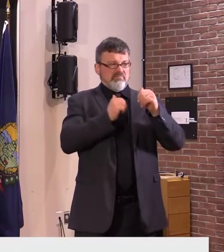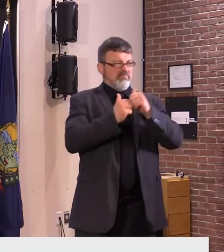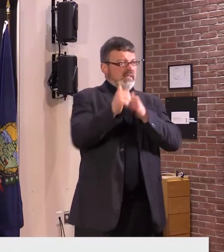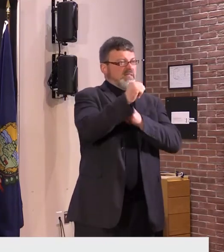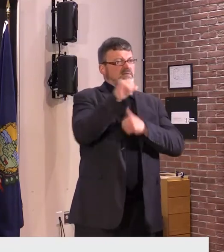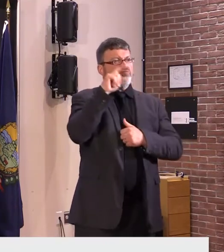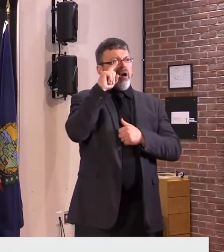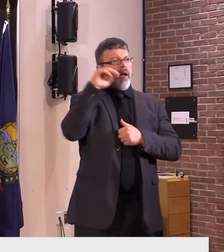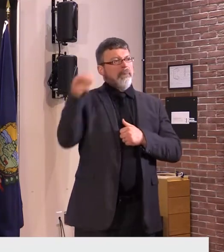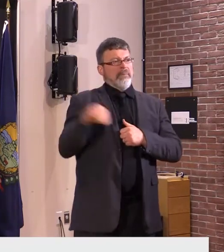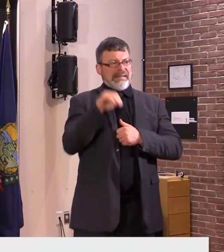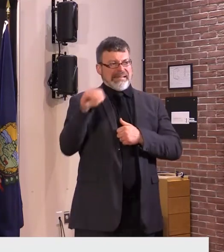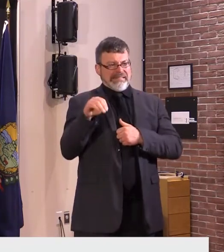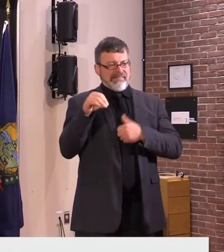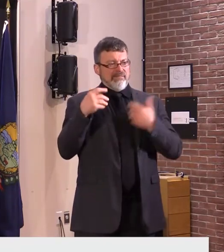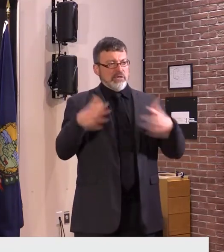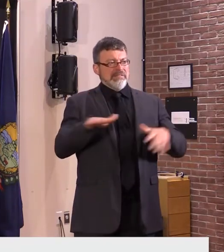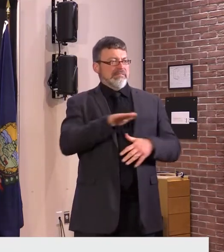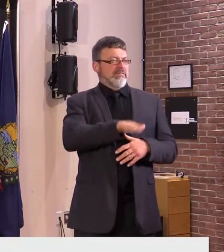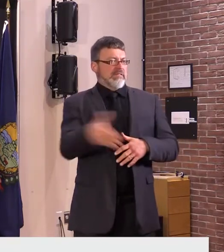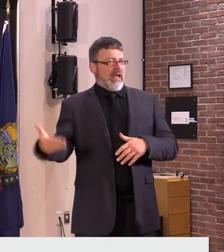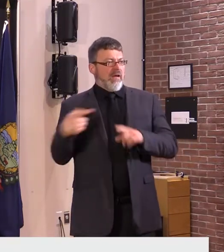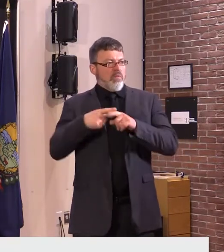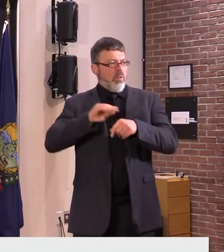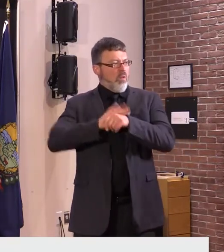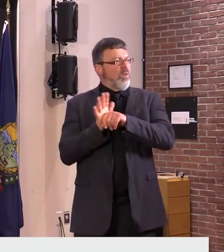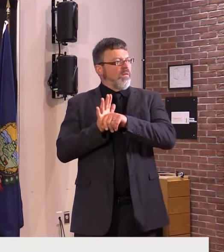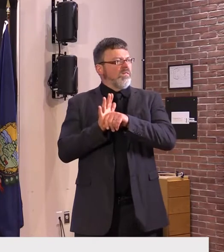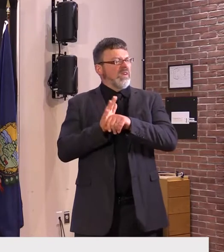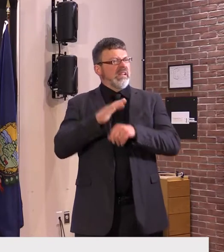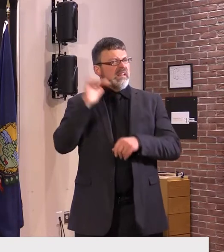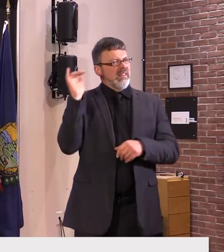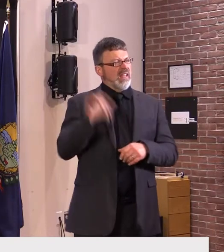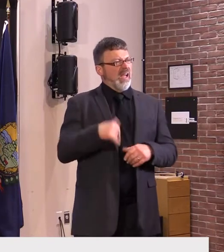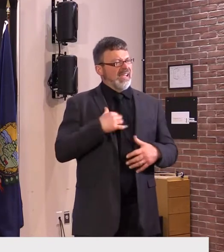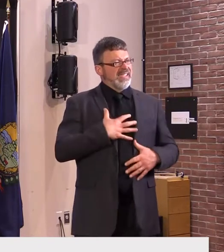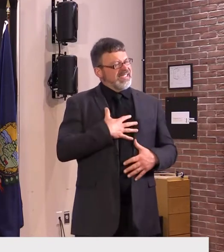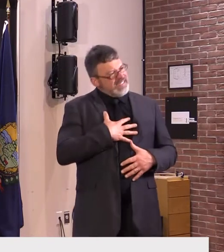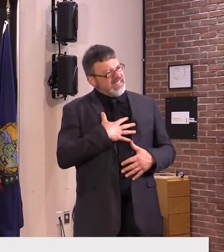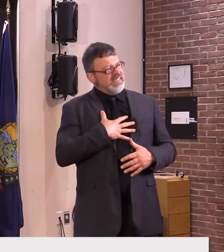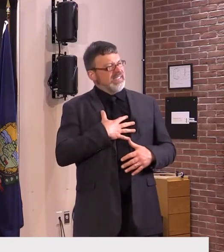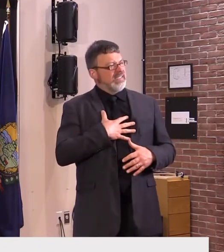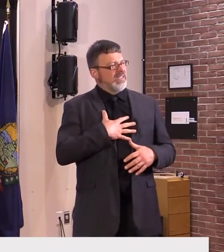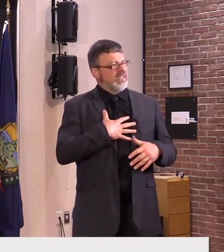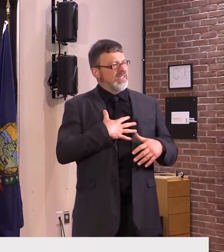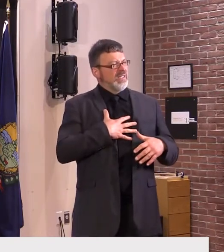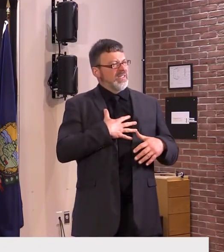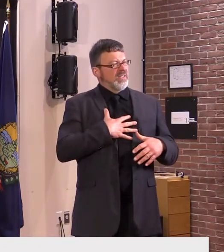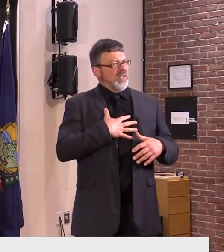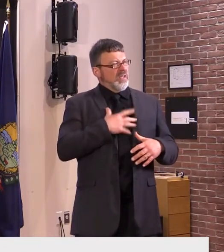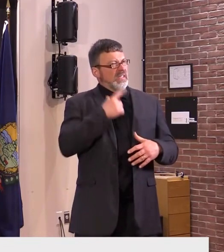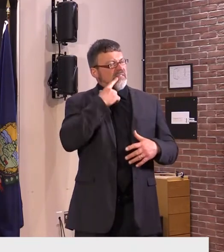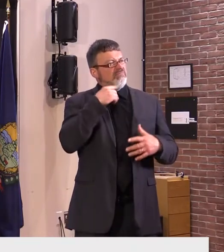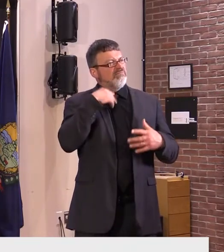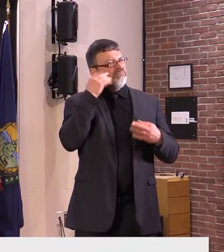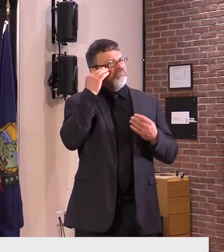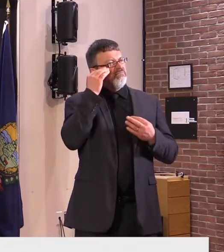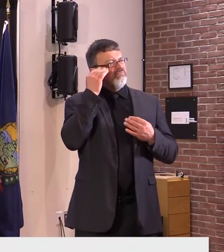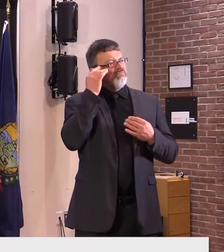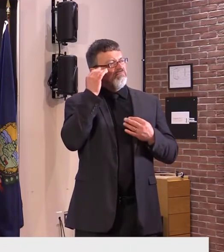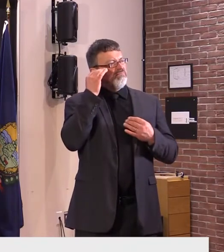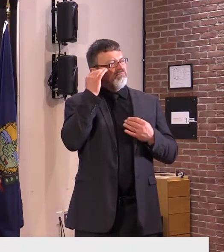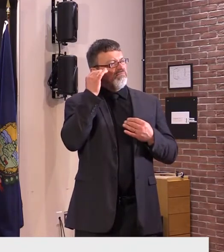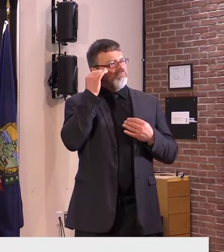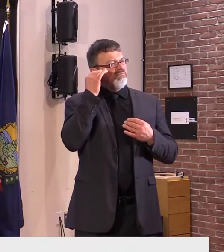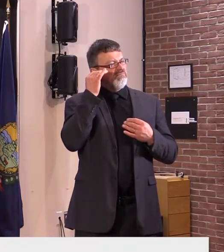COVID-19. It's truly staggering to contemplate that many lives taken by the virus